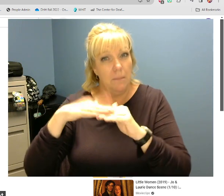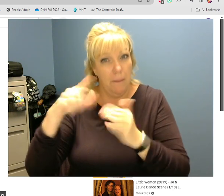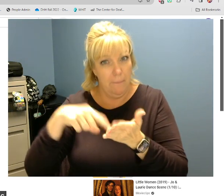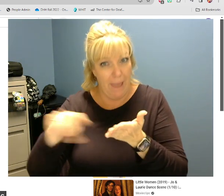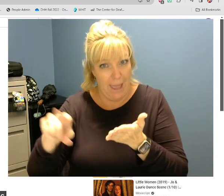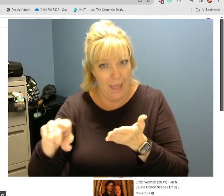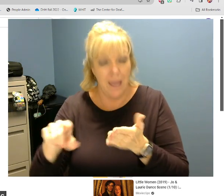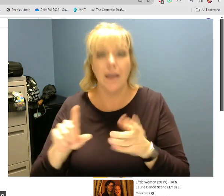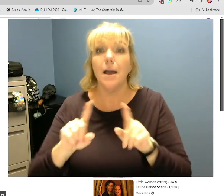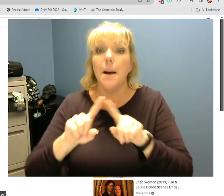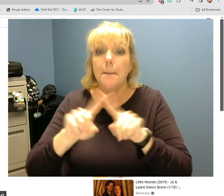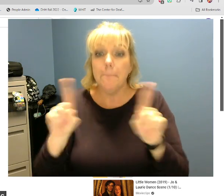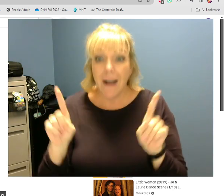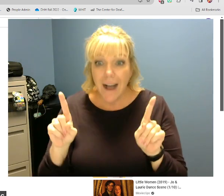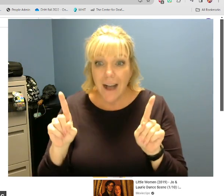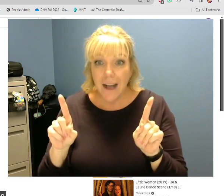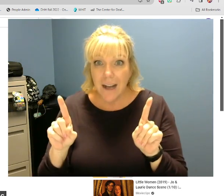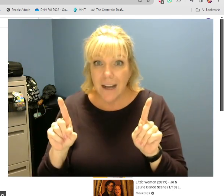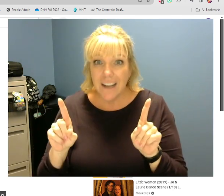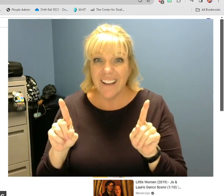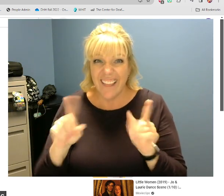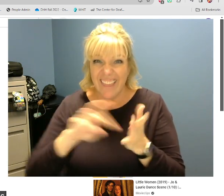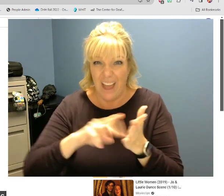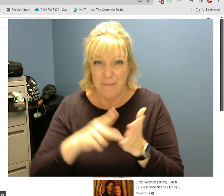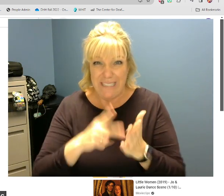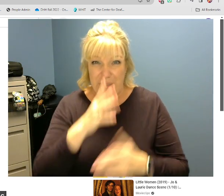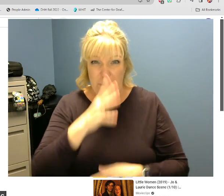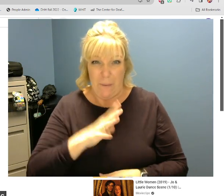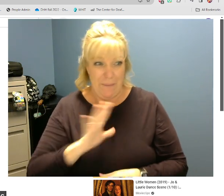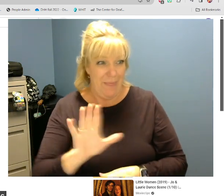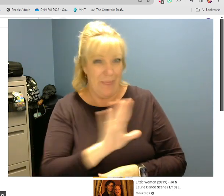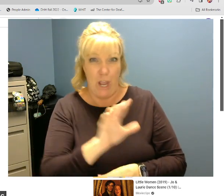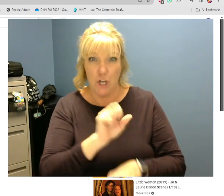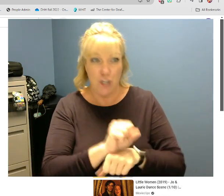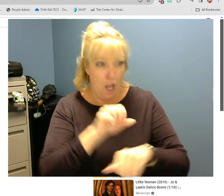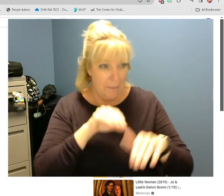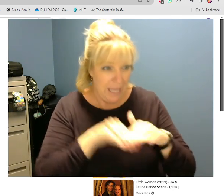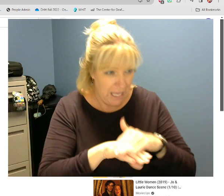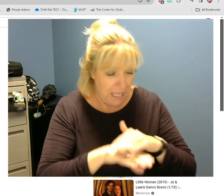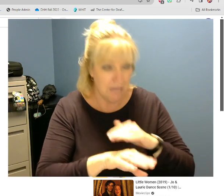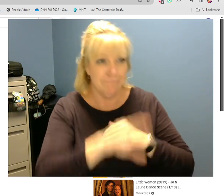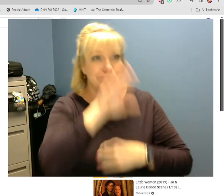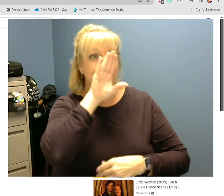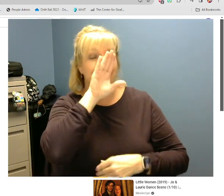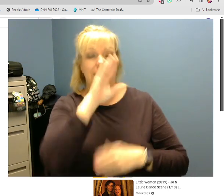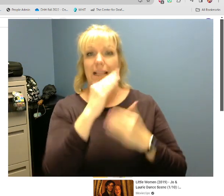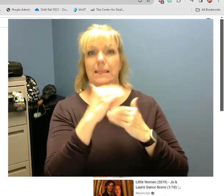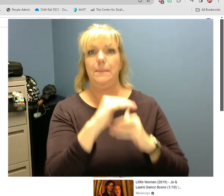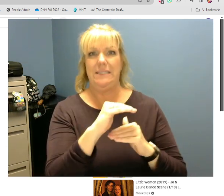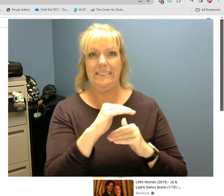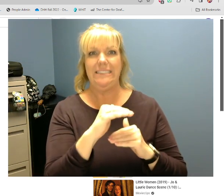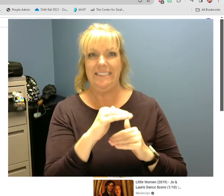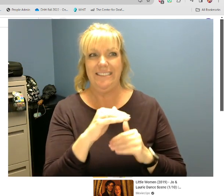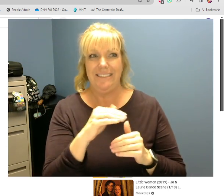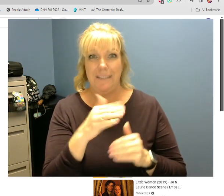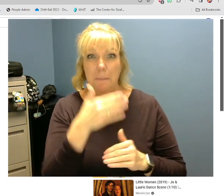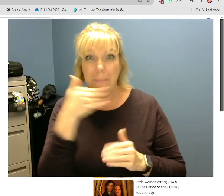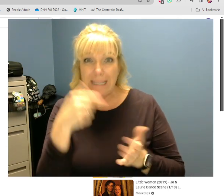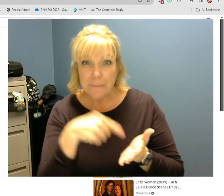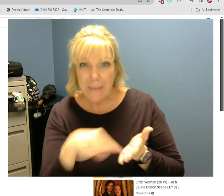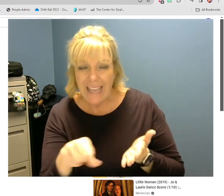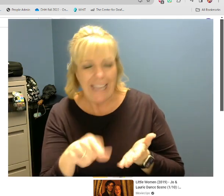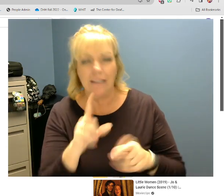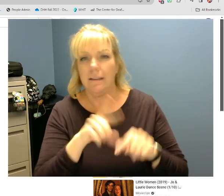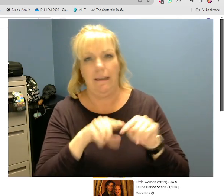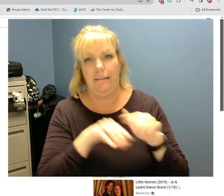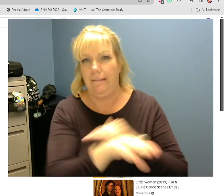What happens though is it ends up restricting them from jobs, the jobs that are usually the most lucrative and the ones that are the best paid. And